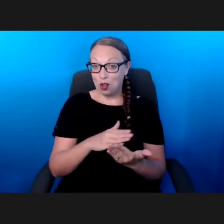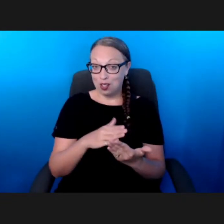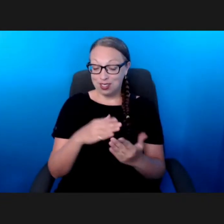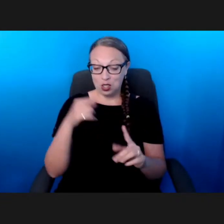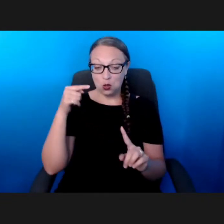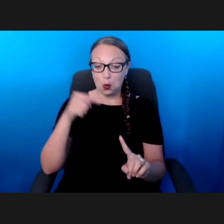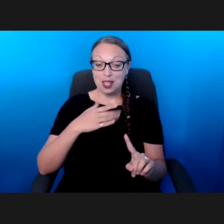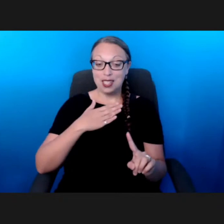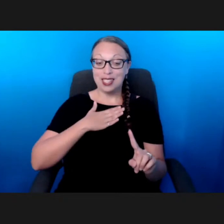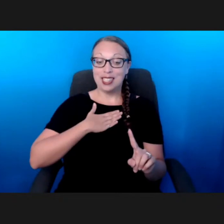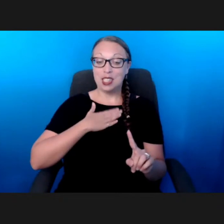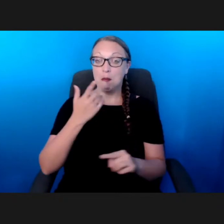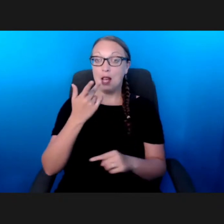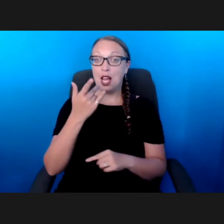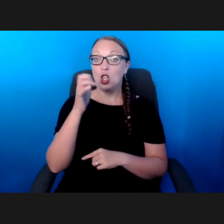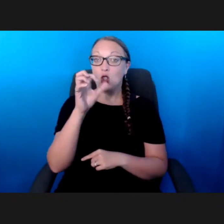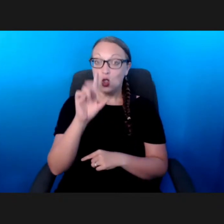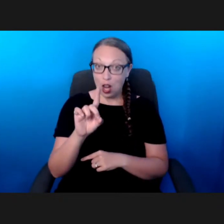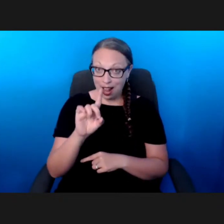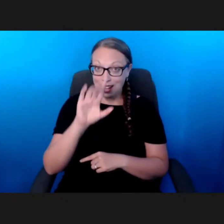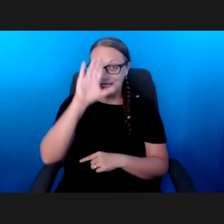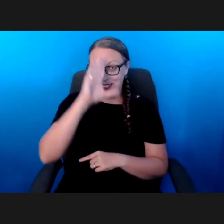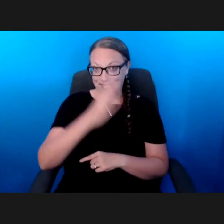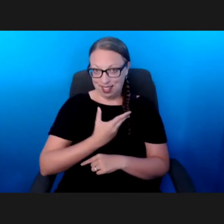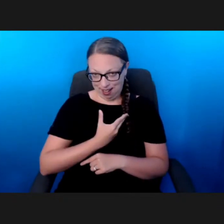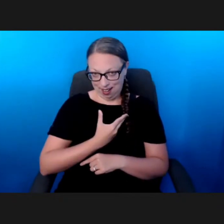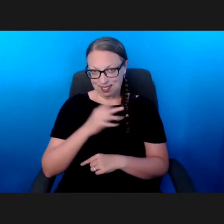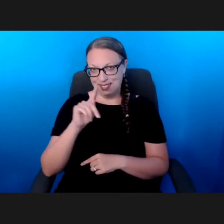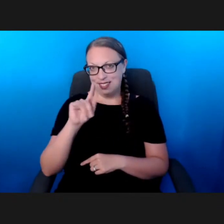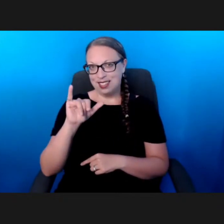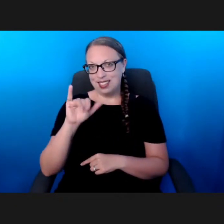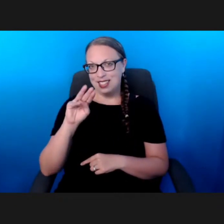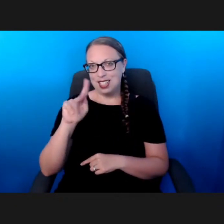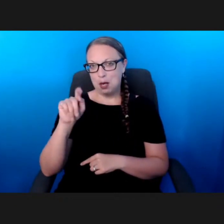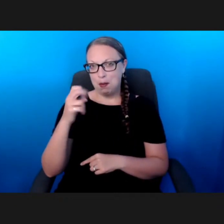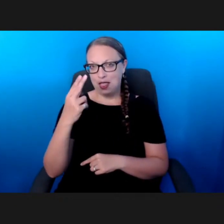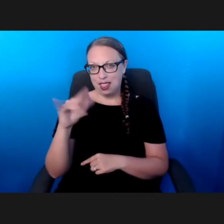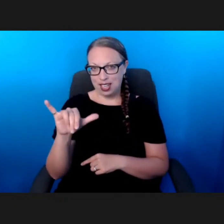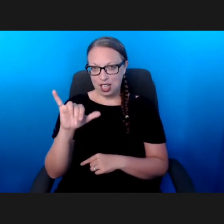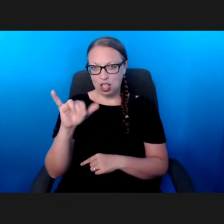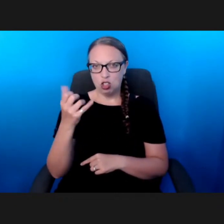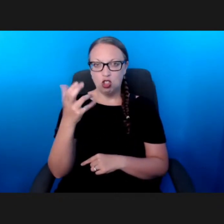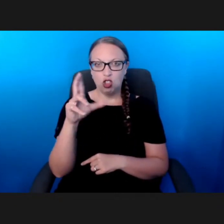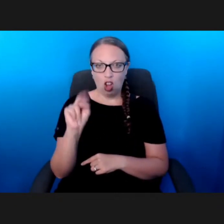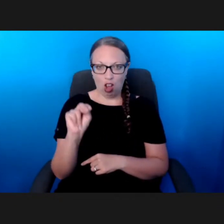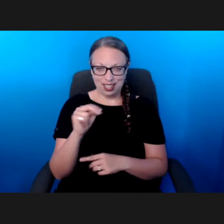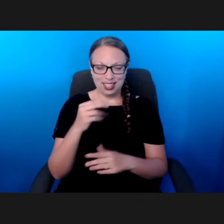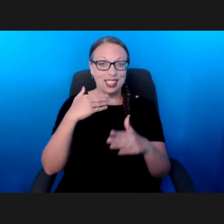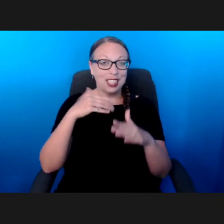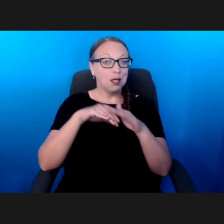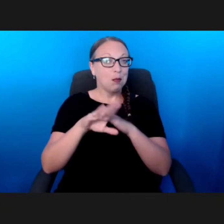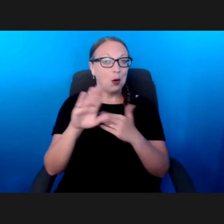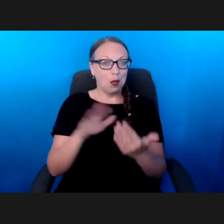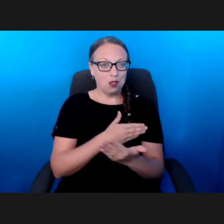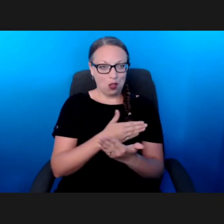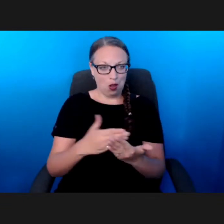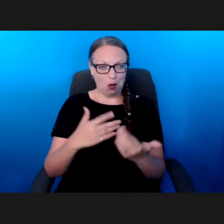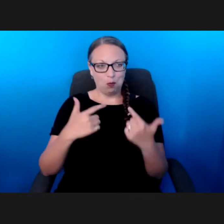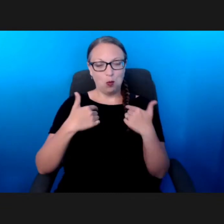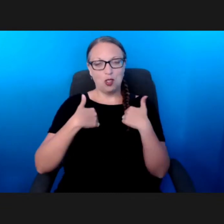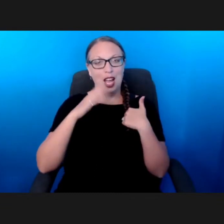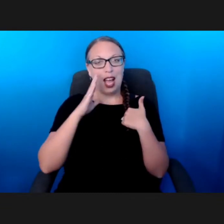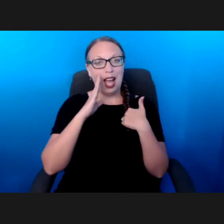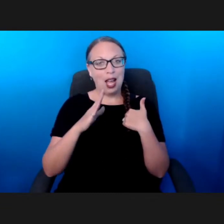grandson, Timothy John, my third grandson. This is his birth song, which I will sing accompanying